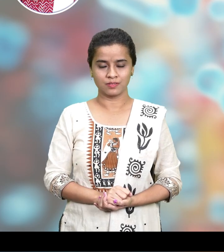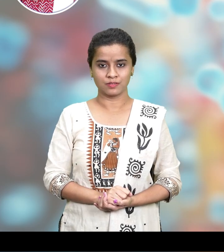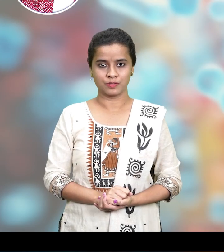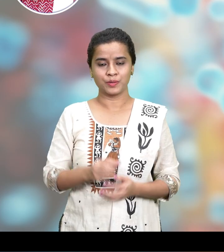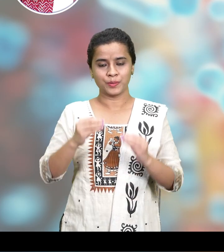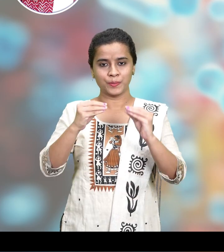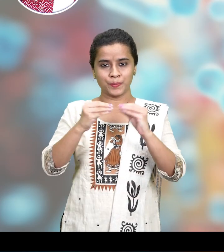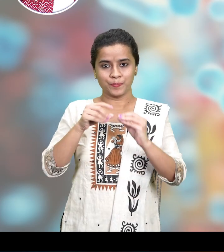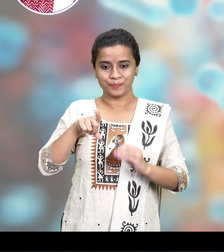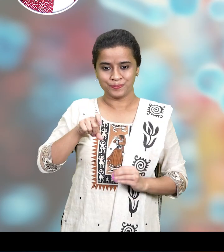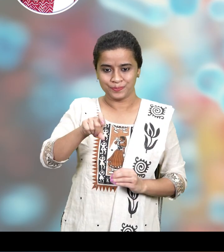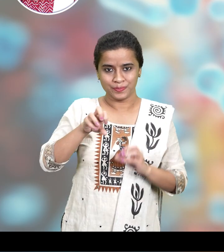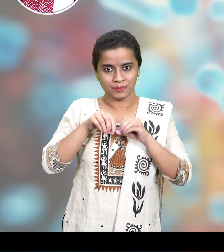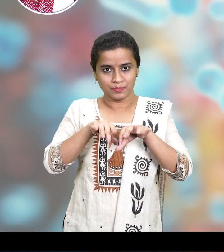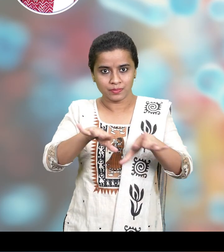bacteria,